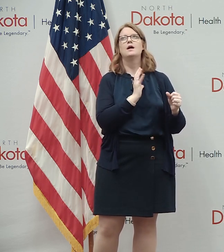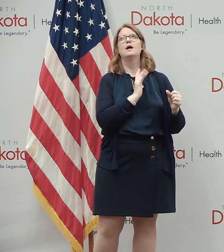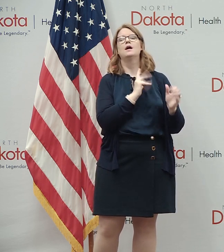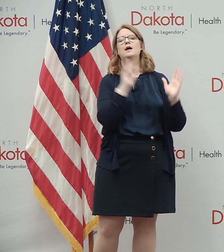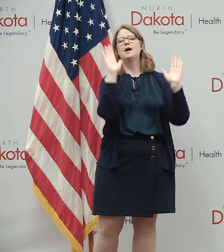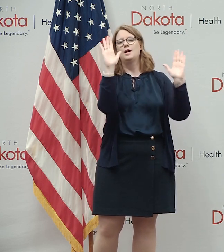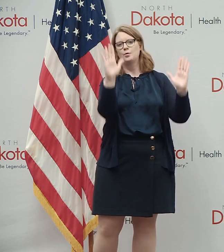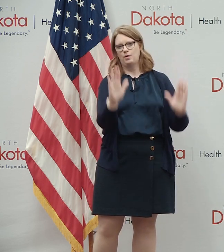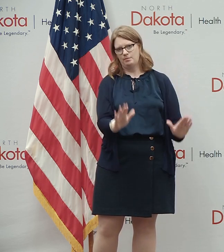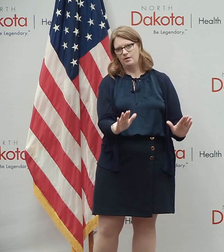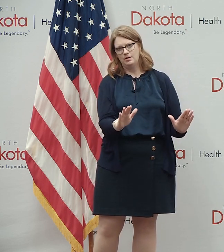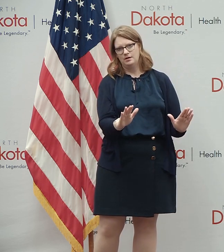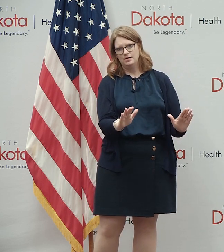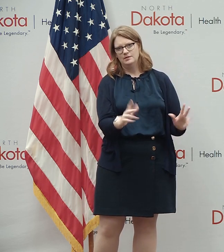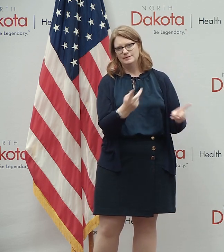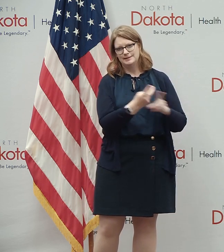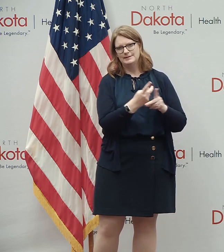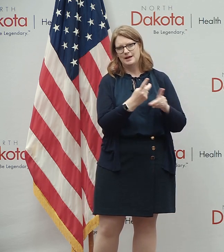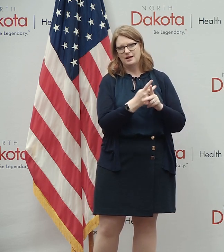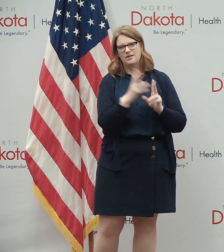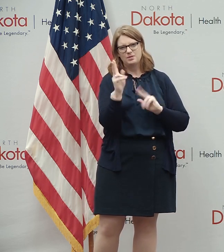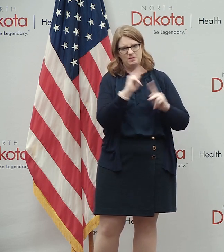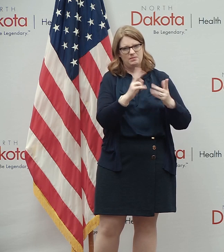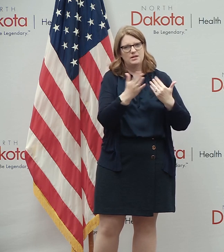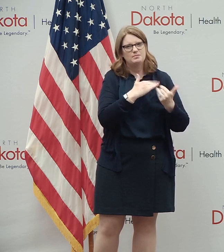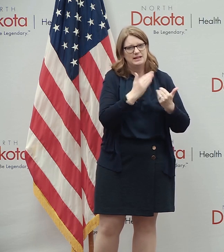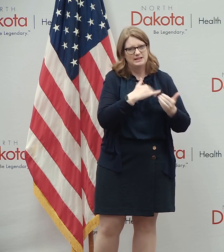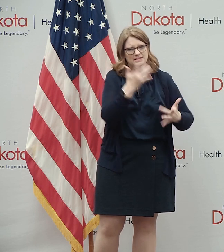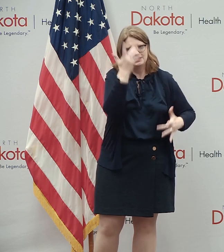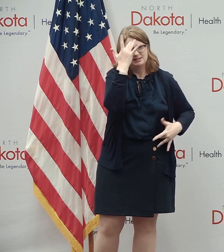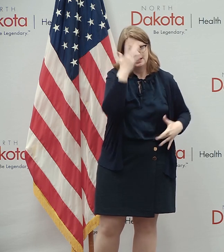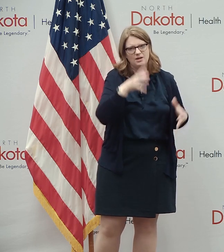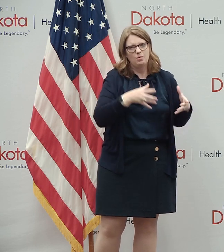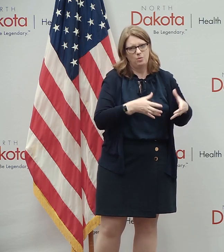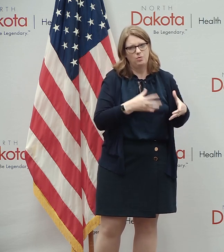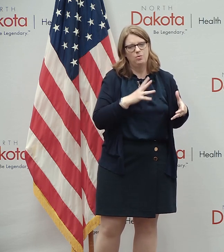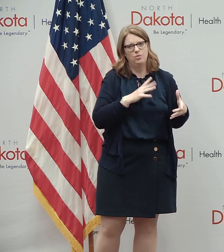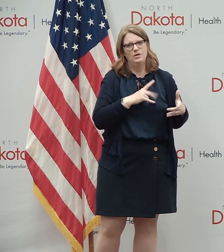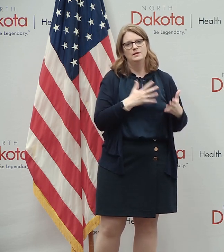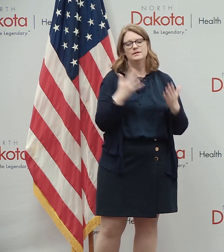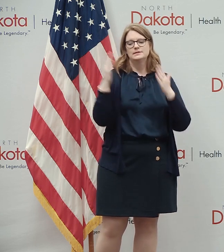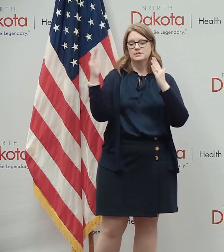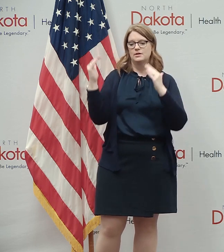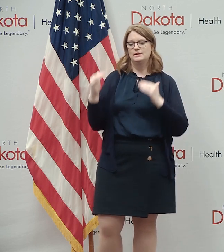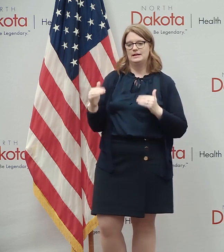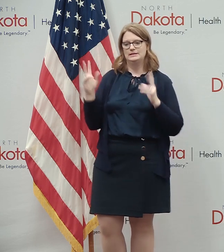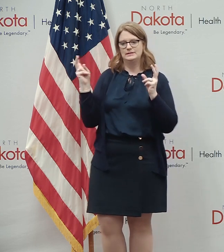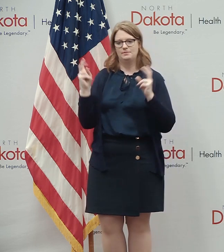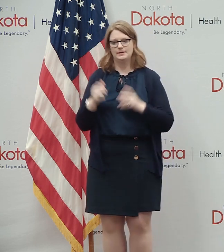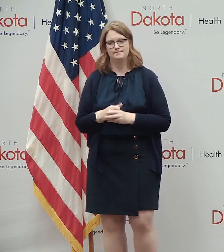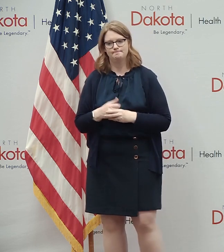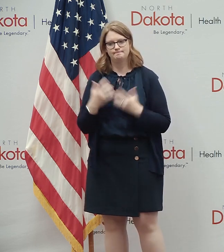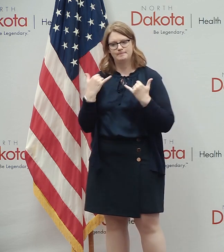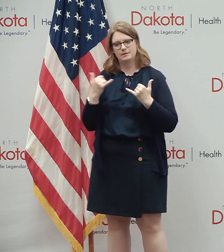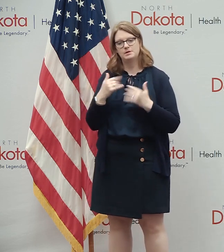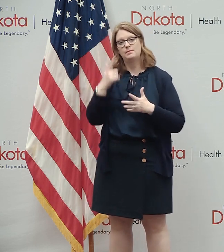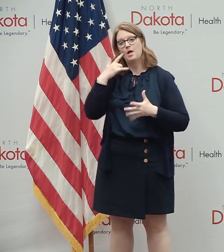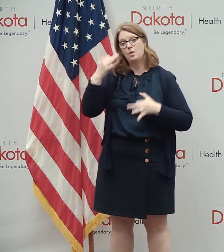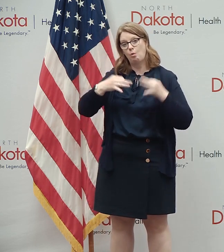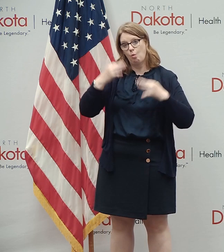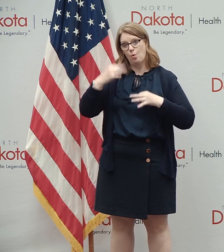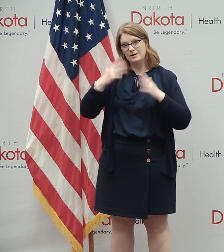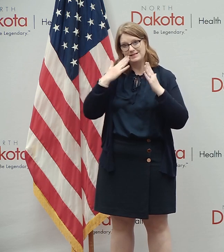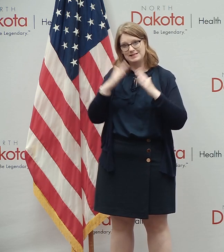care of our most vulnerable population, and we thank you for that. Next topic, we got an update on our court